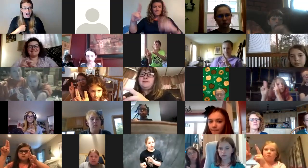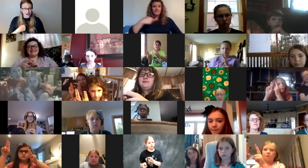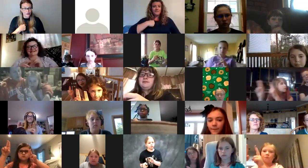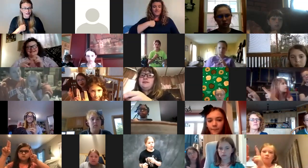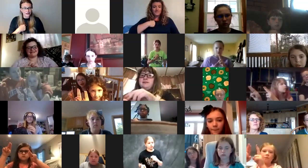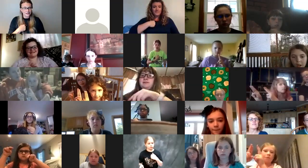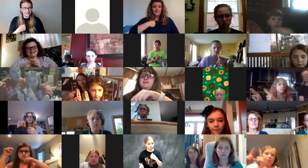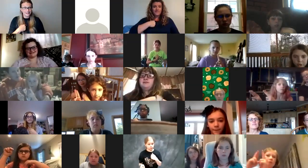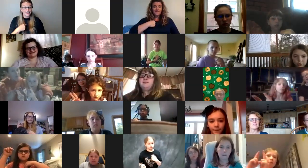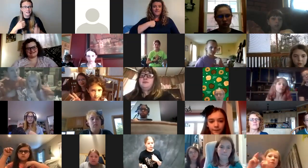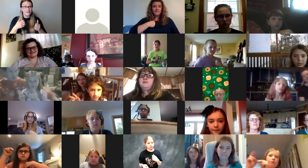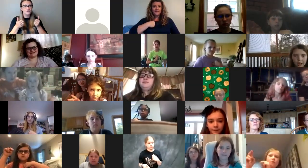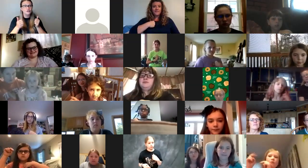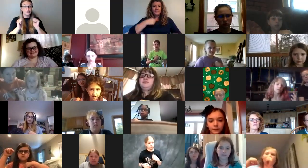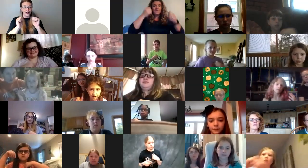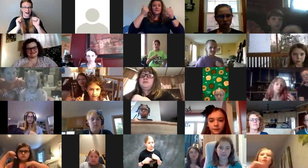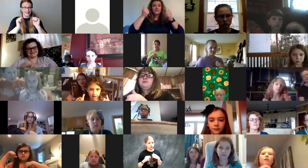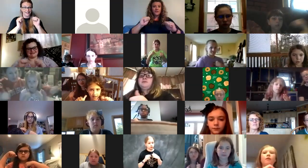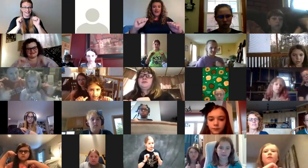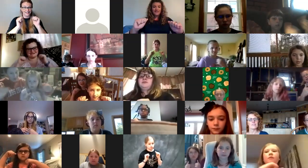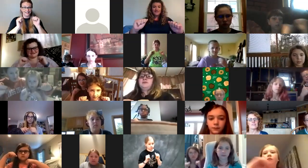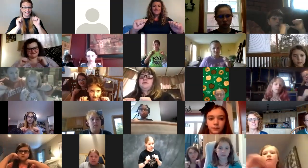I will try.